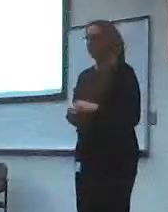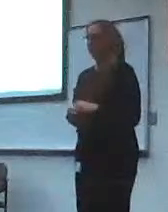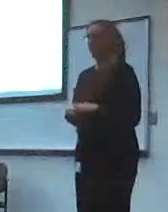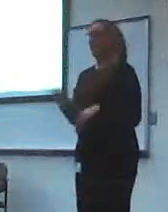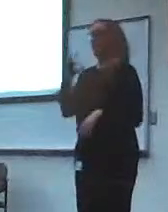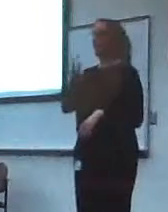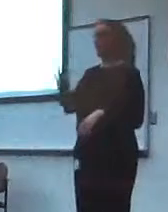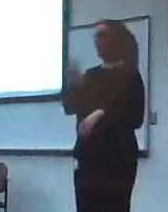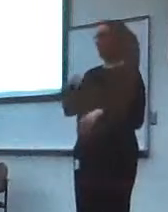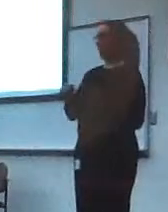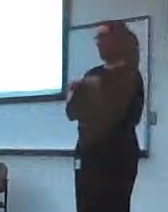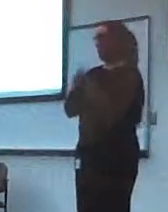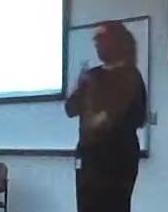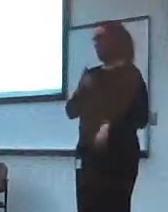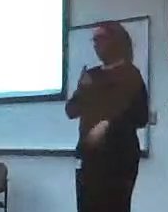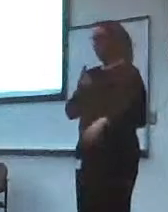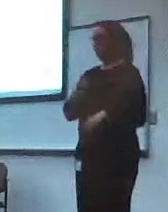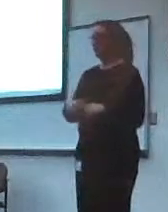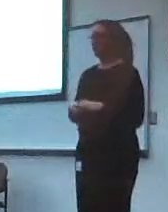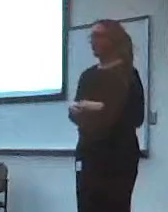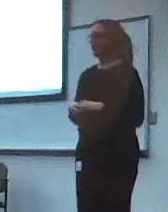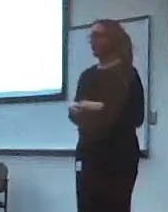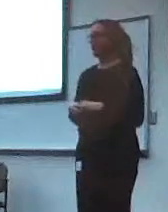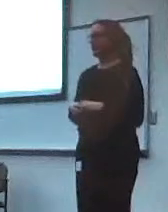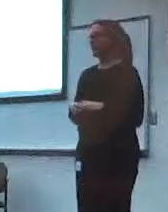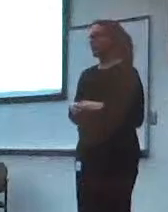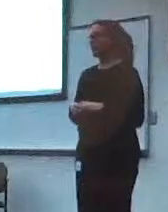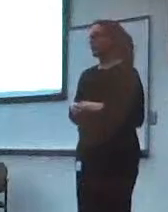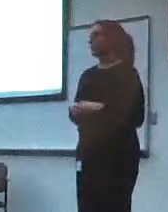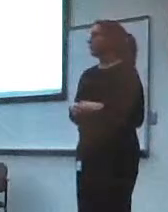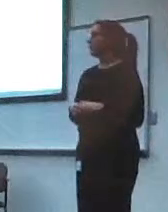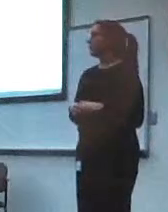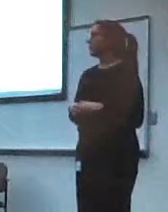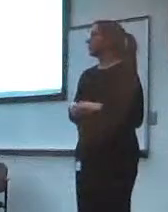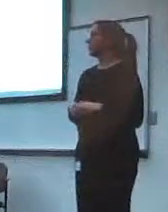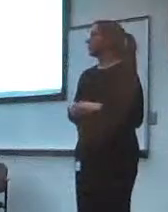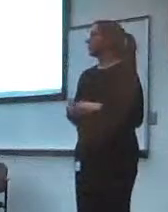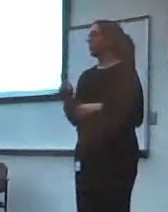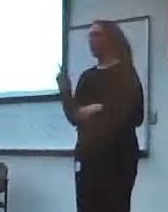And the point is to solve the pain that has hurt the victim.